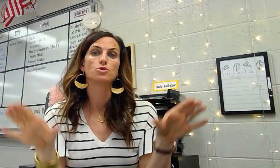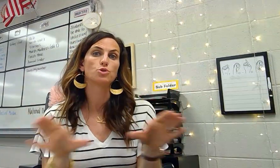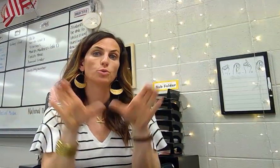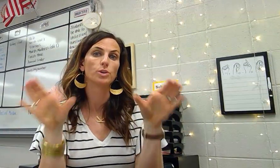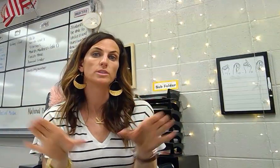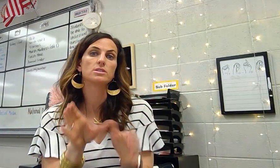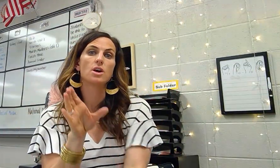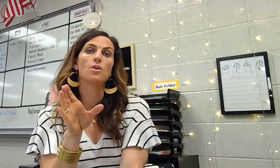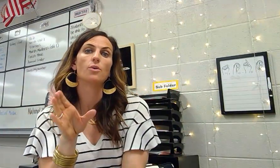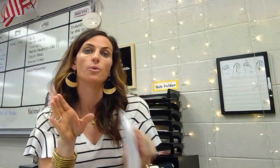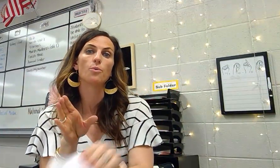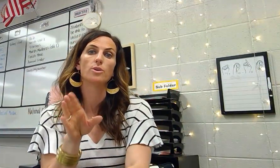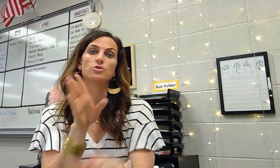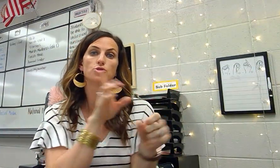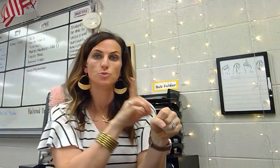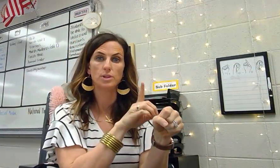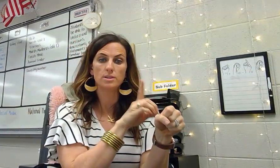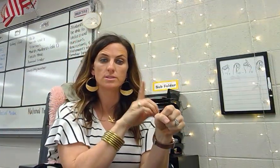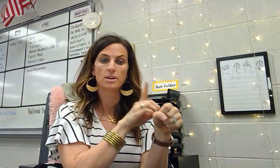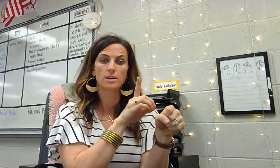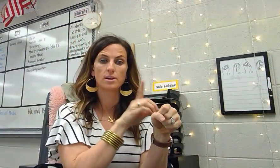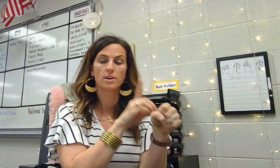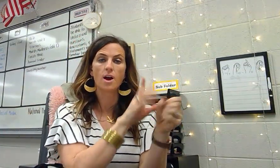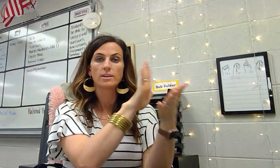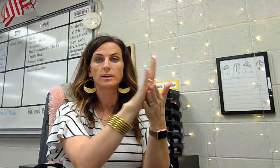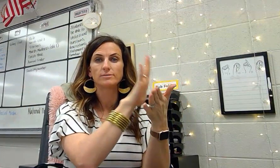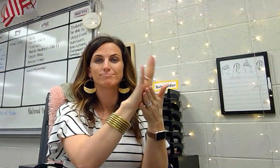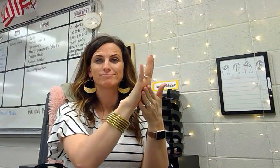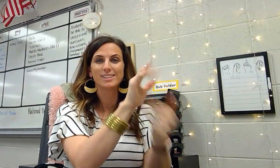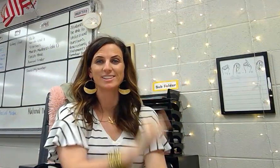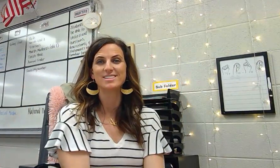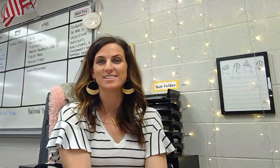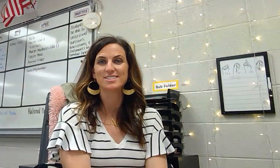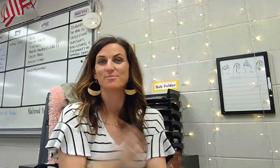chores or duties, clean dust.